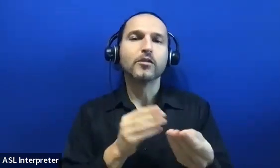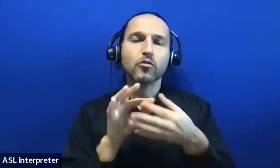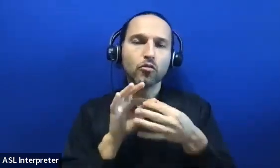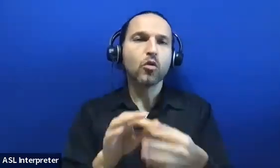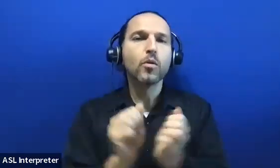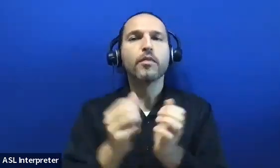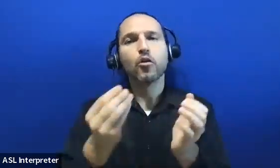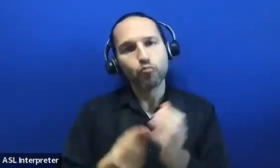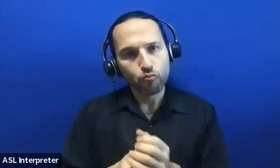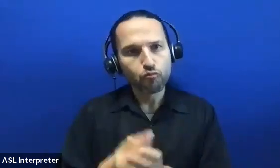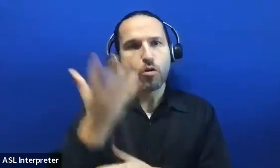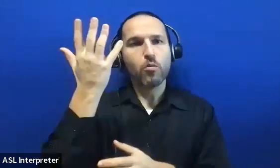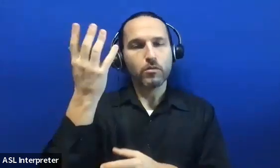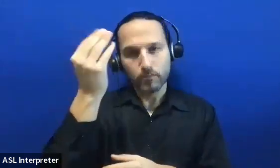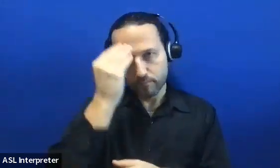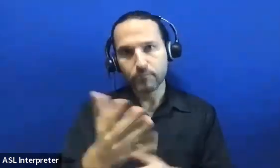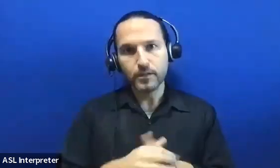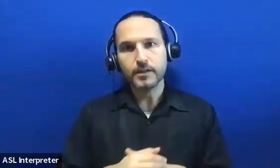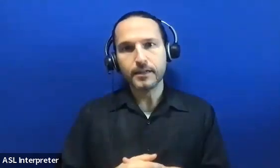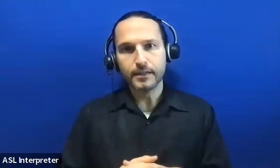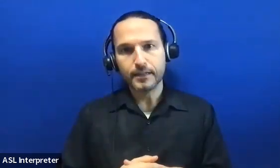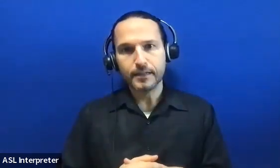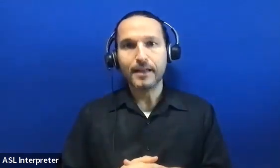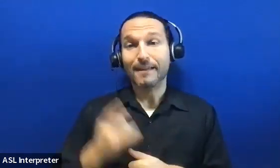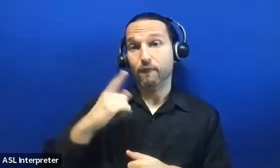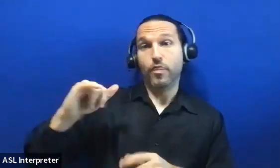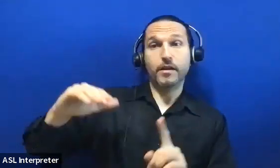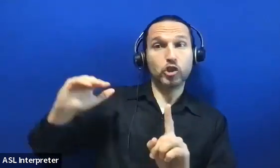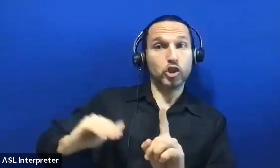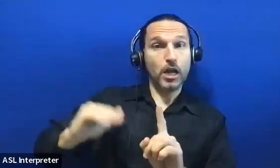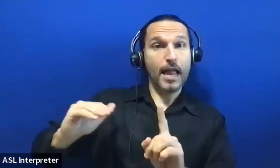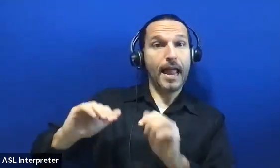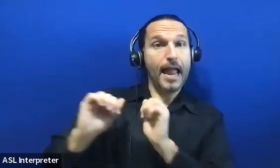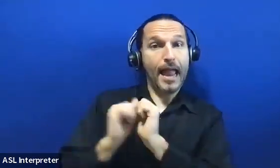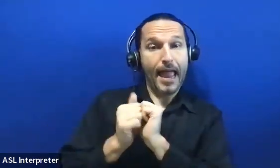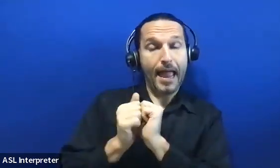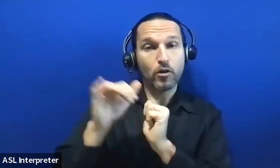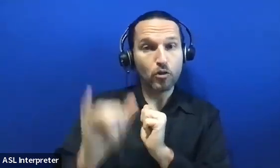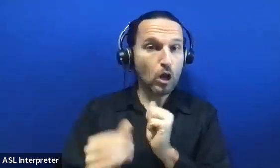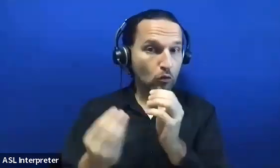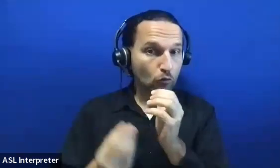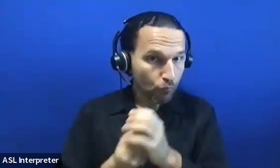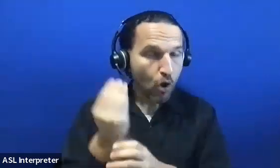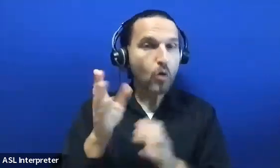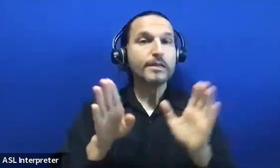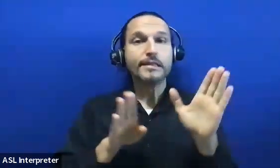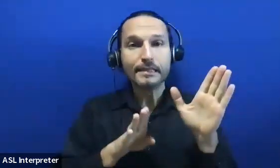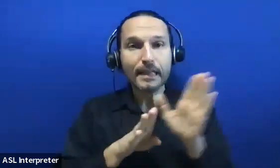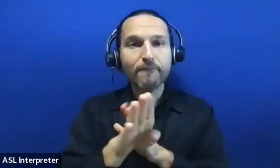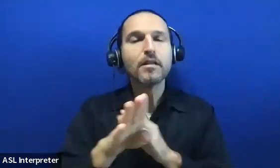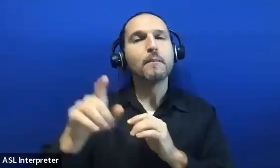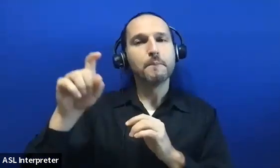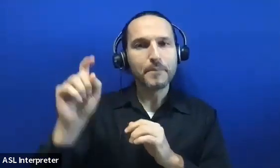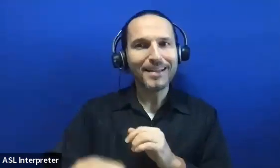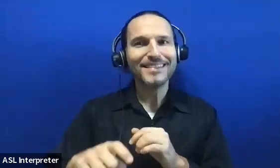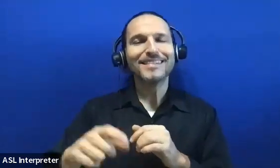related to growth. And we know that in order for a child to grow and develop, they must